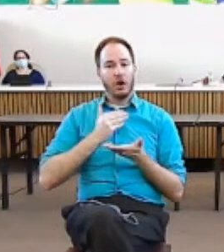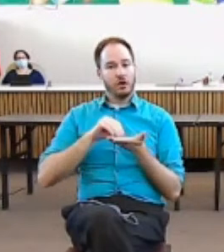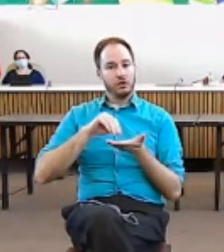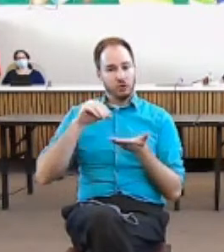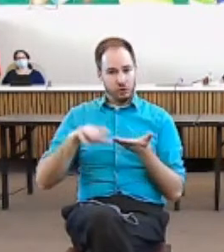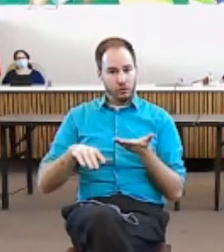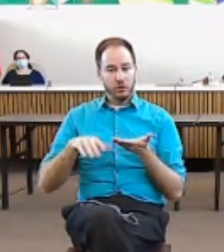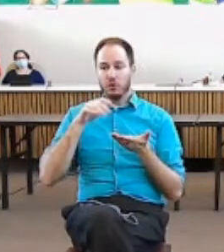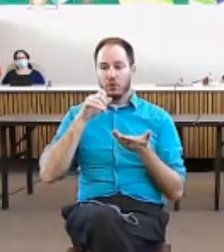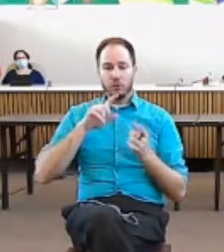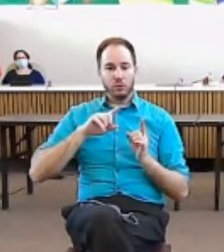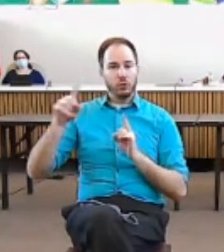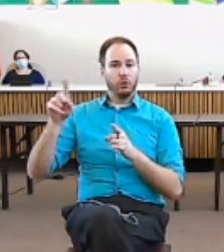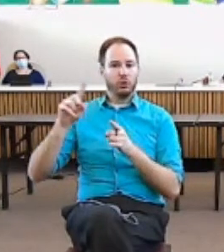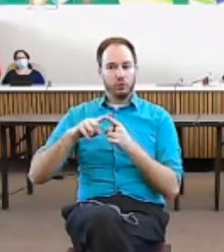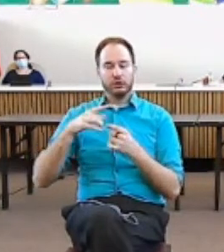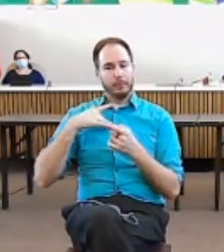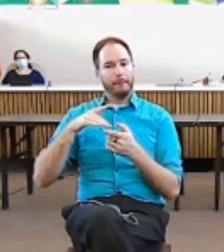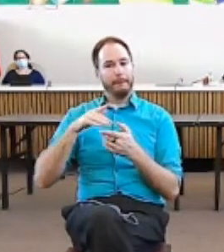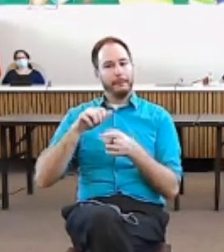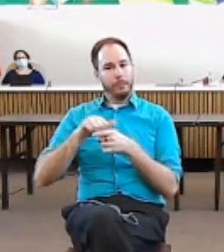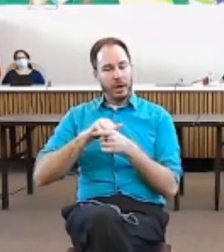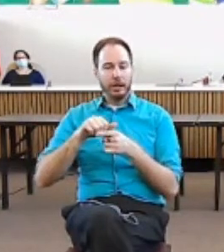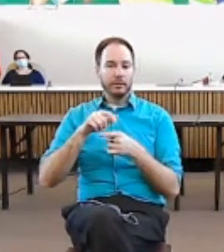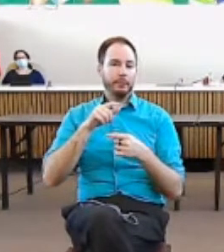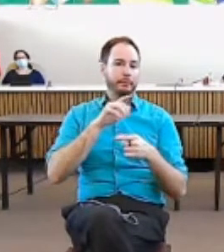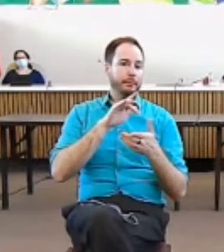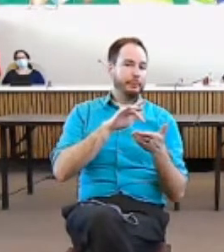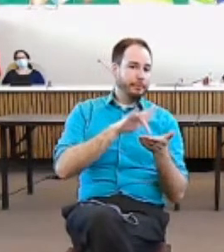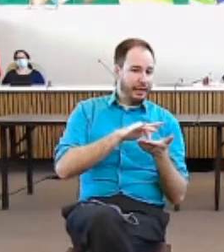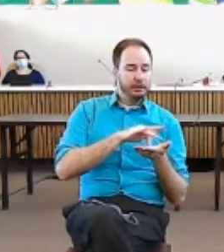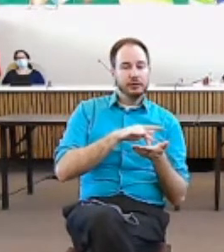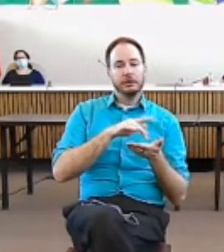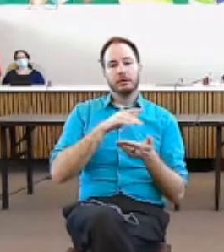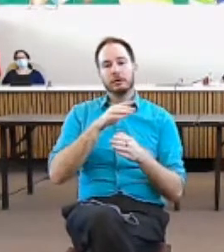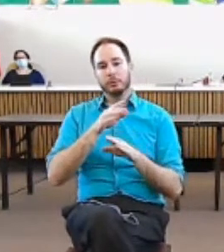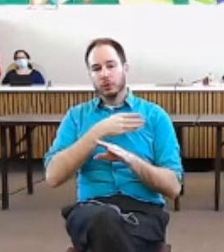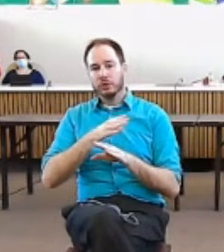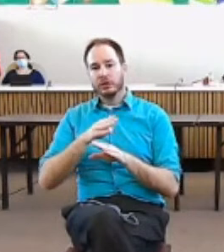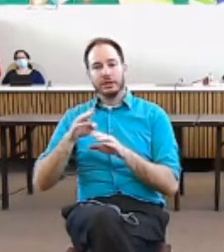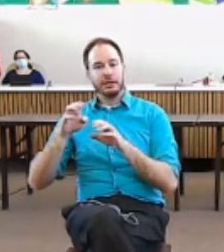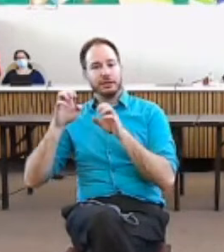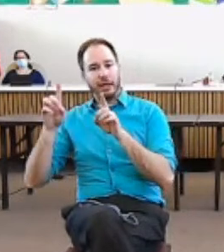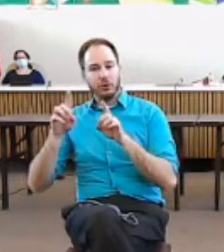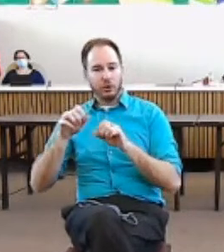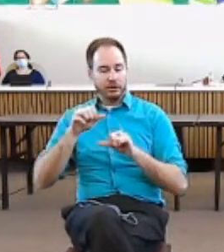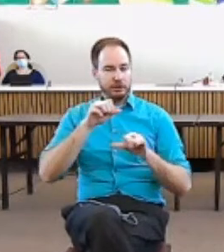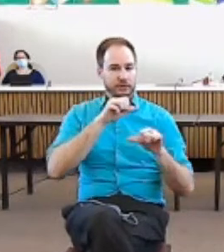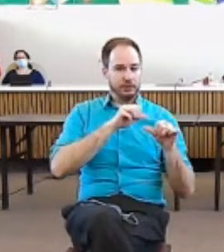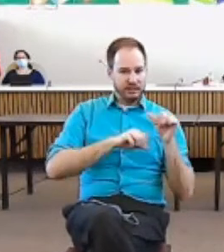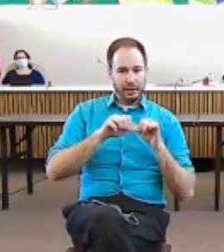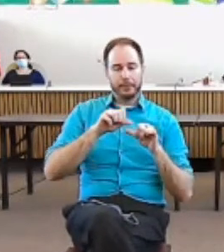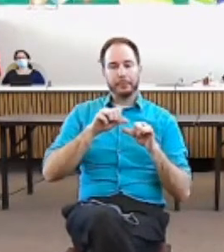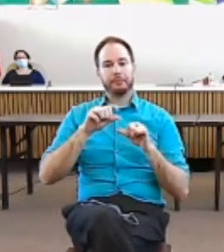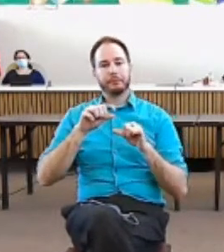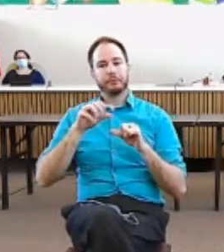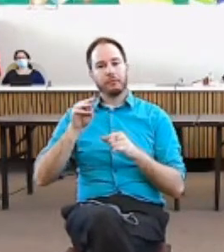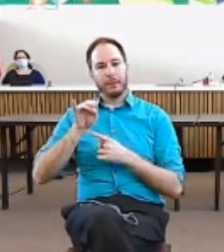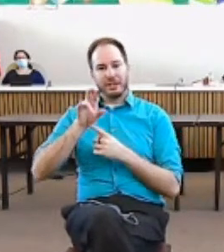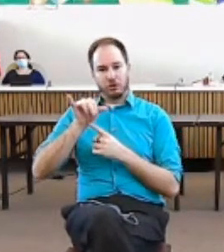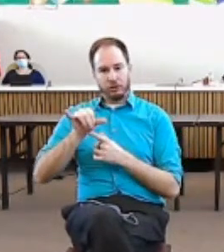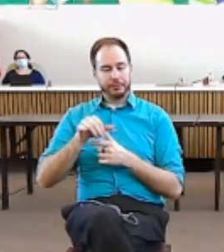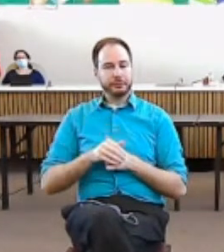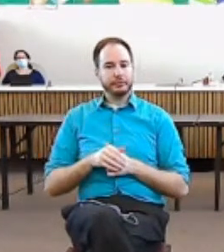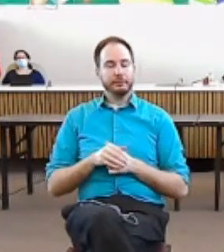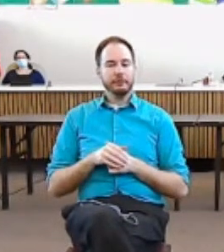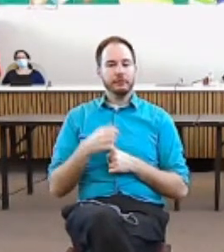gone on to practice medicine, music, education, science, and ministry. It is